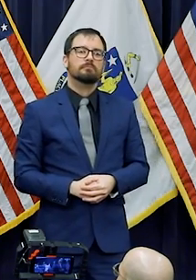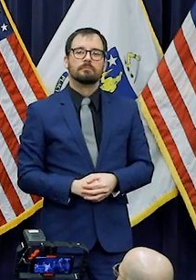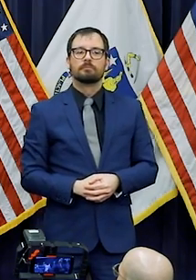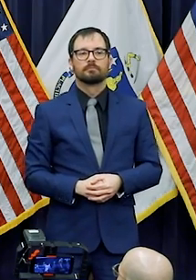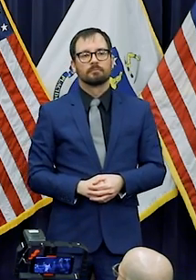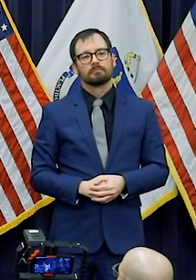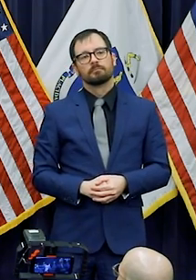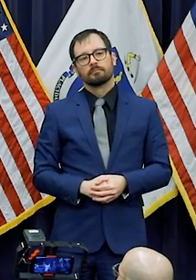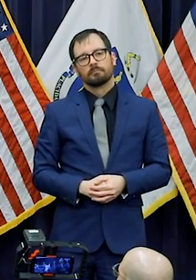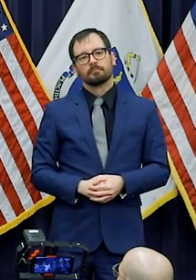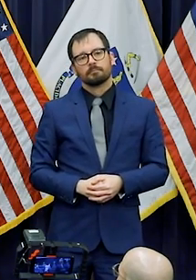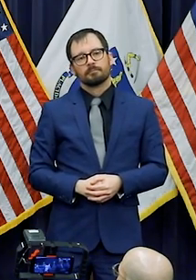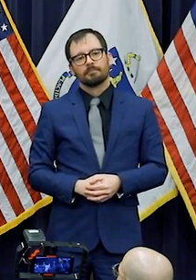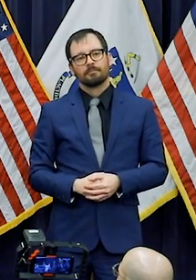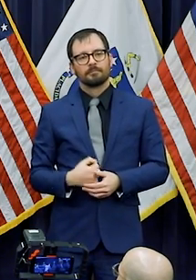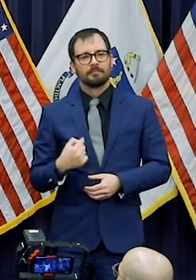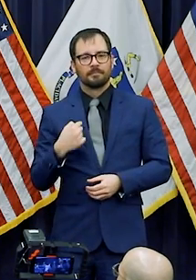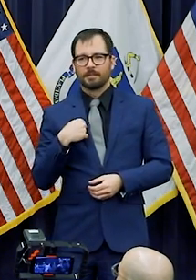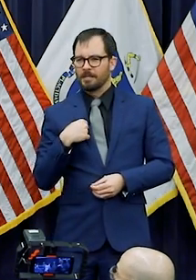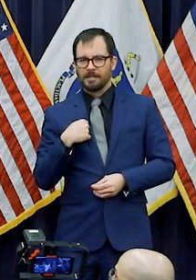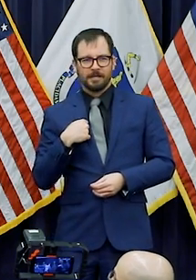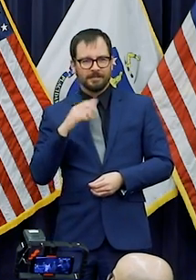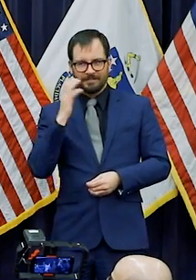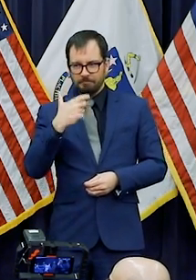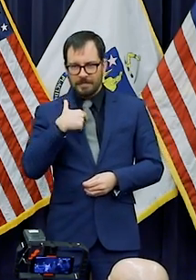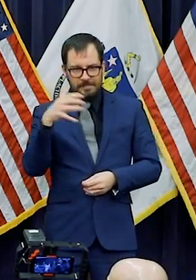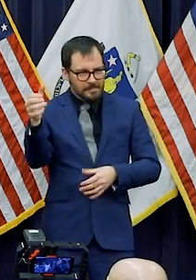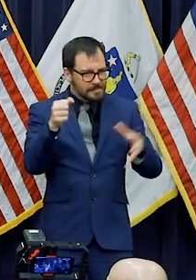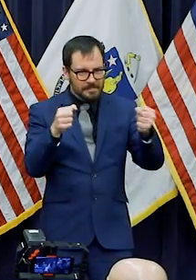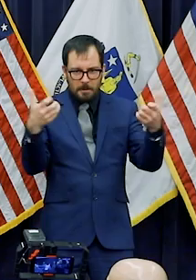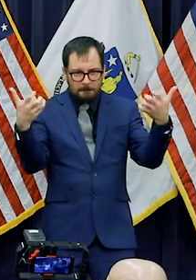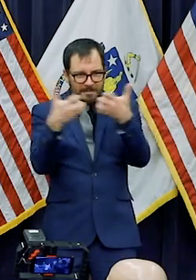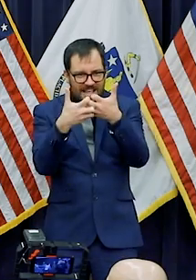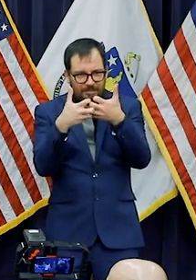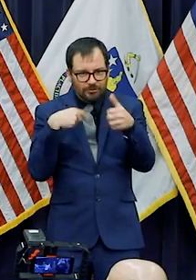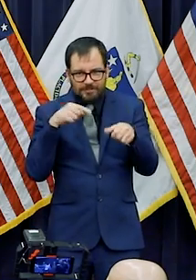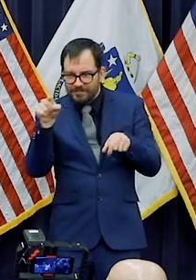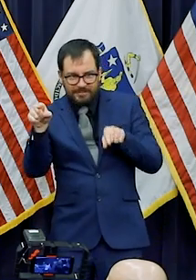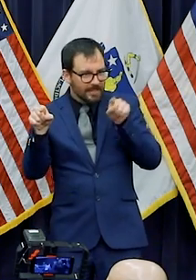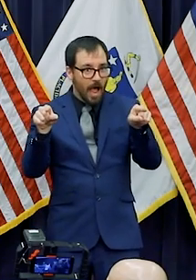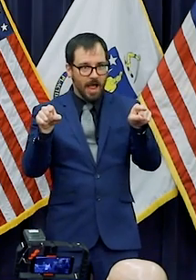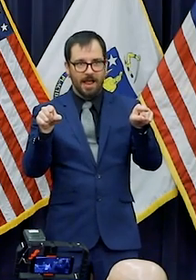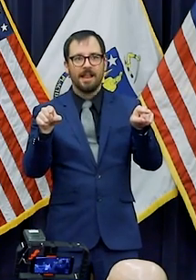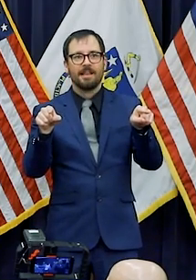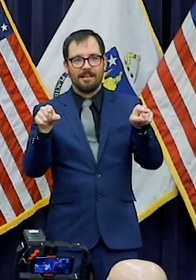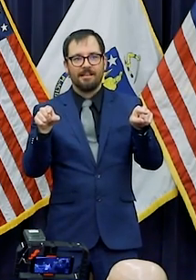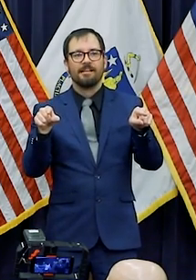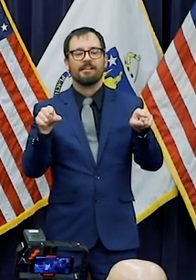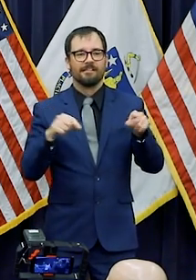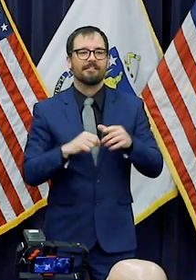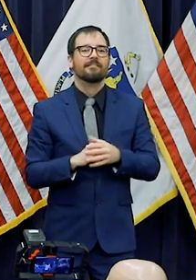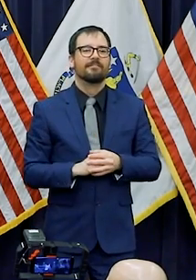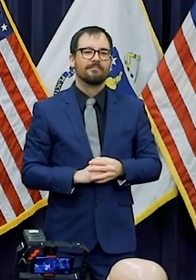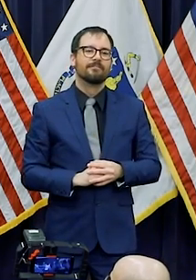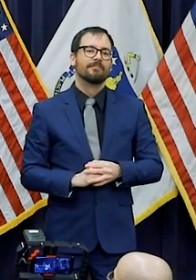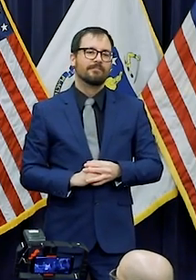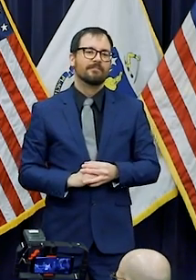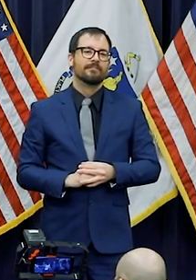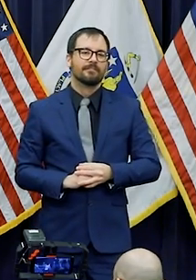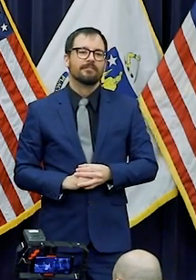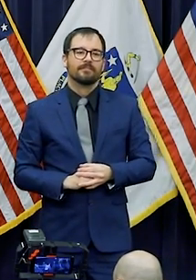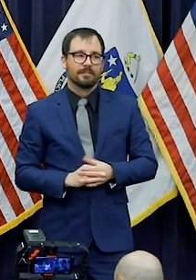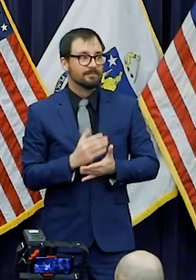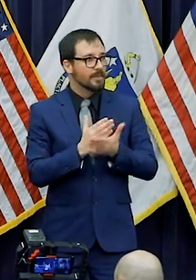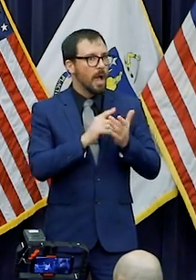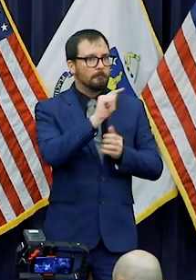between local academic medical centers, many of whom have machine capacity, but various supply shortages and testing